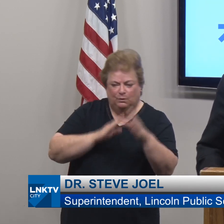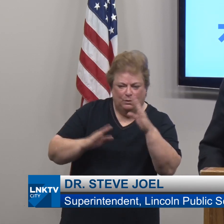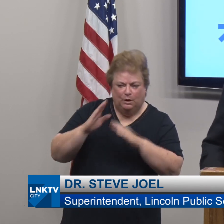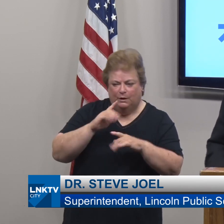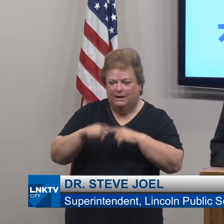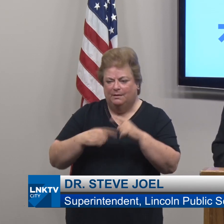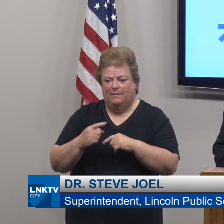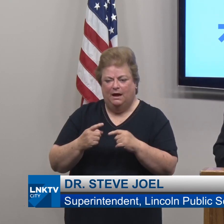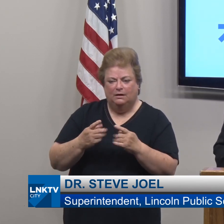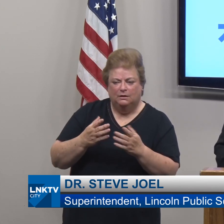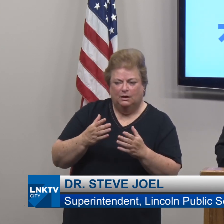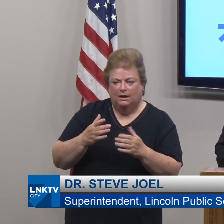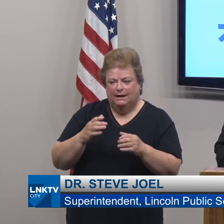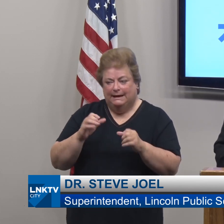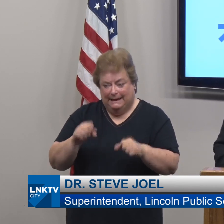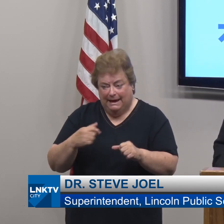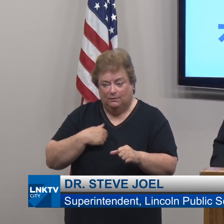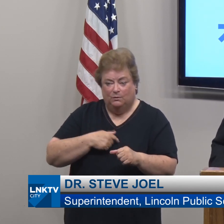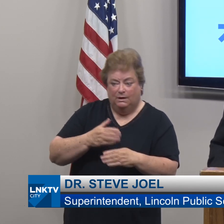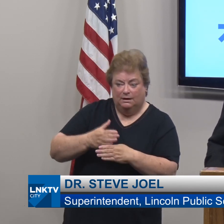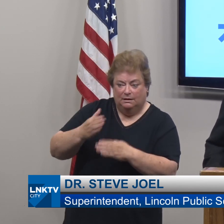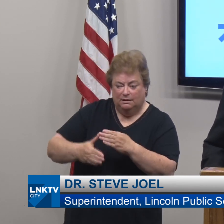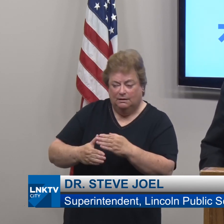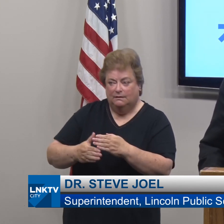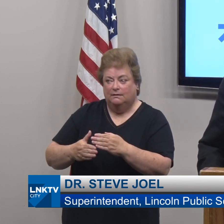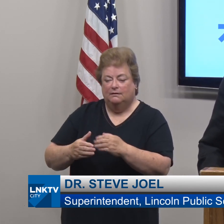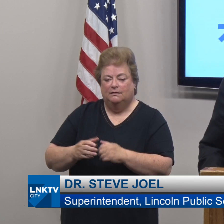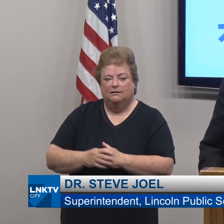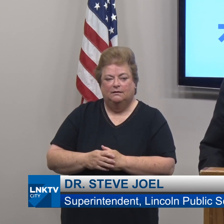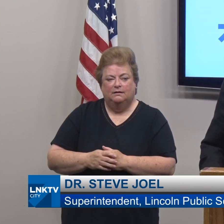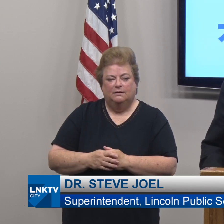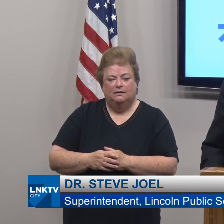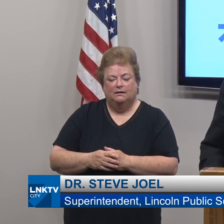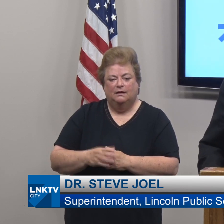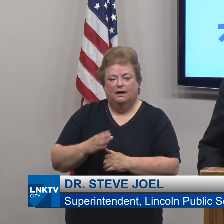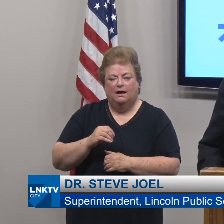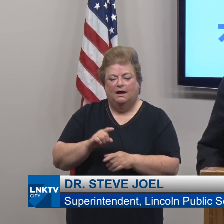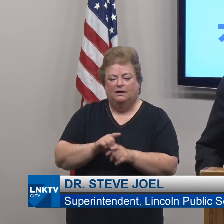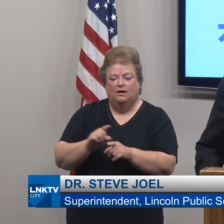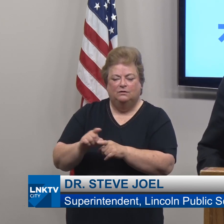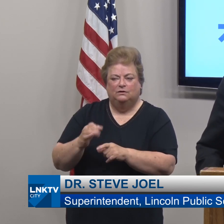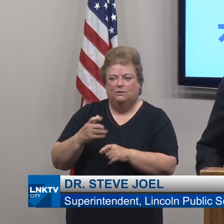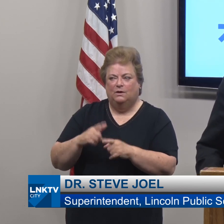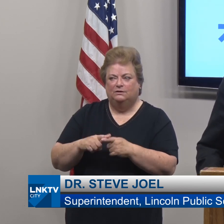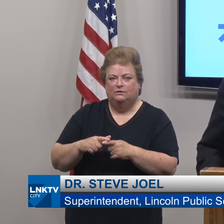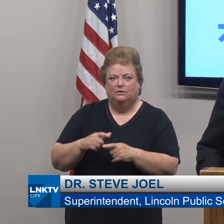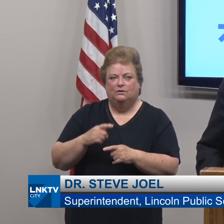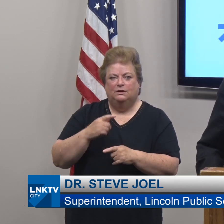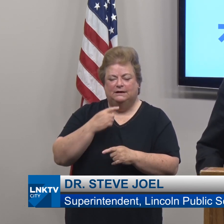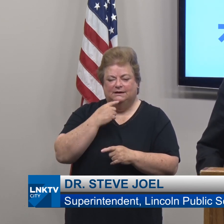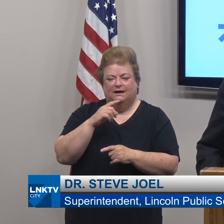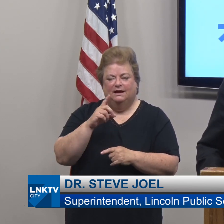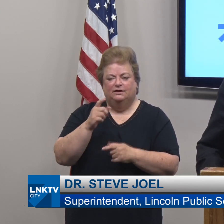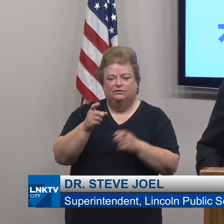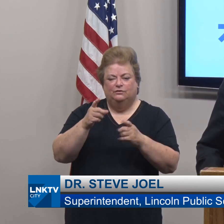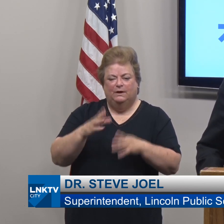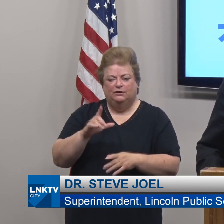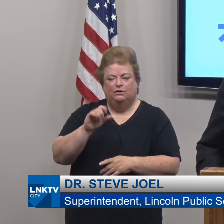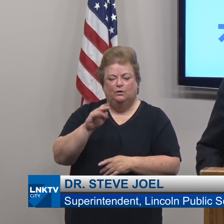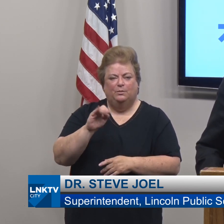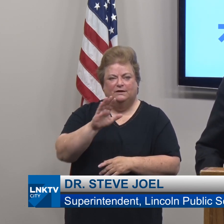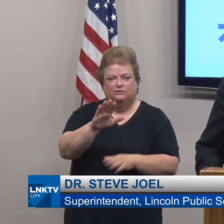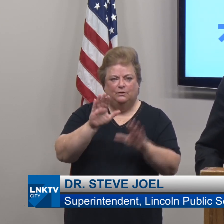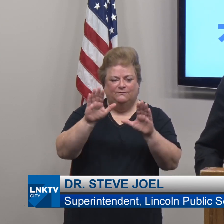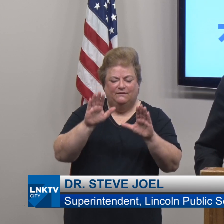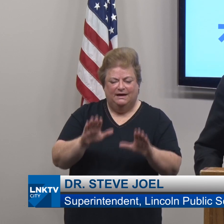we certainly hope they'll be able to do that. And I also would be remiss if I didn't call out Director Lopez and your fantastic team of